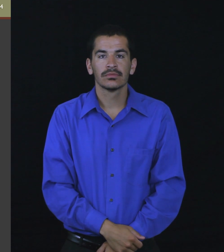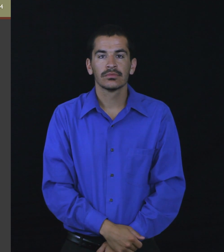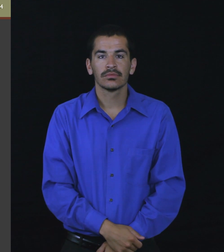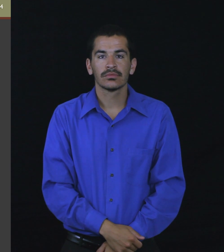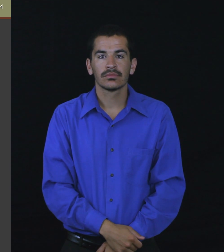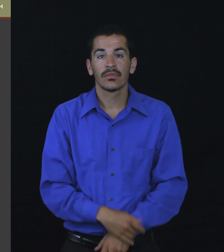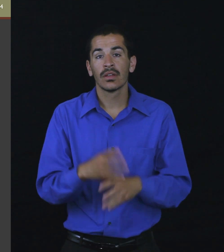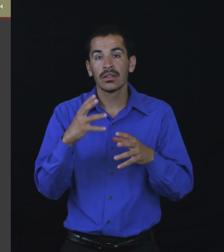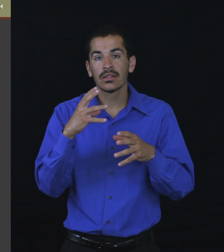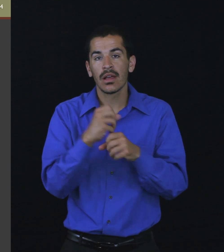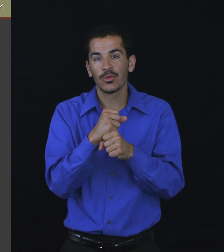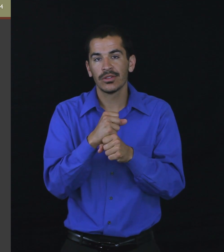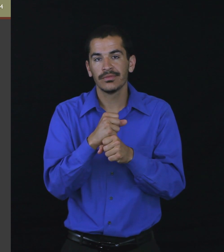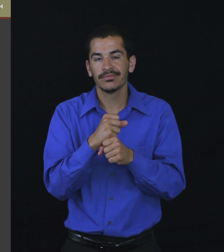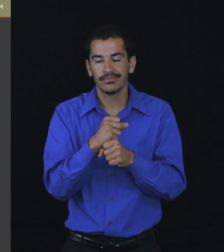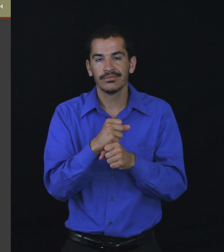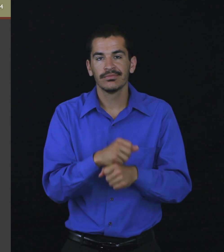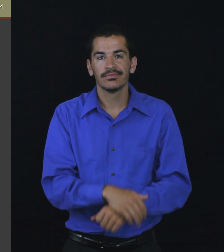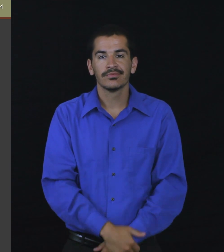Summary.